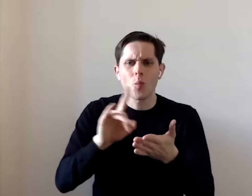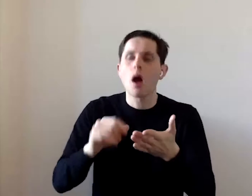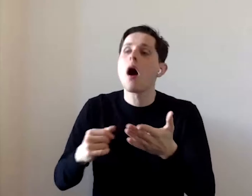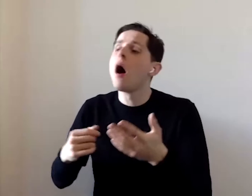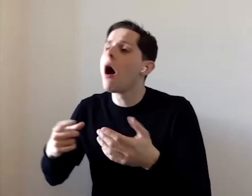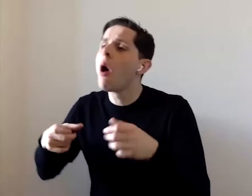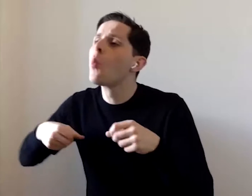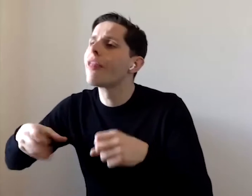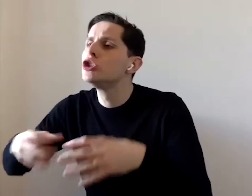neurodiversity.